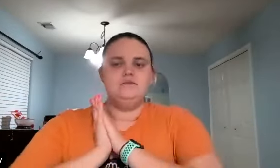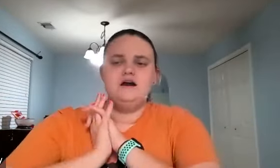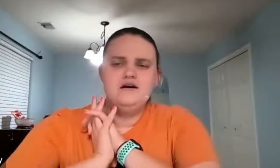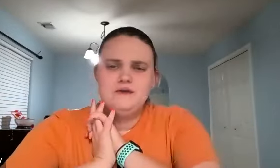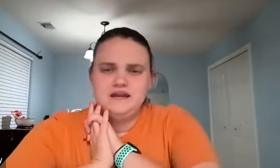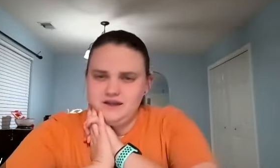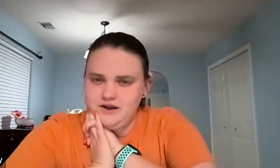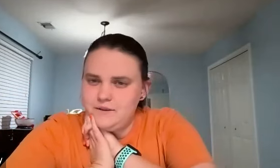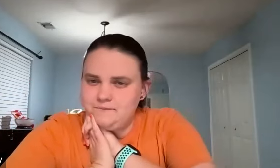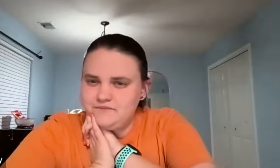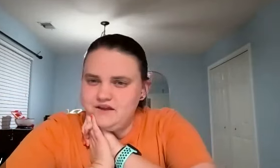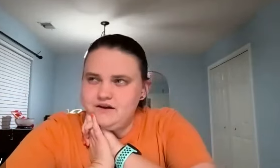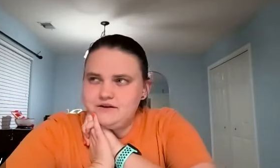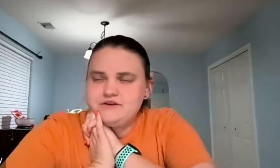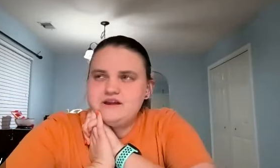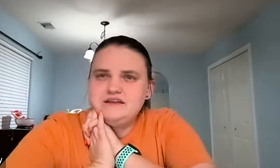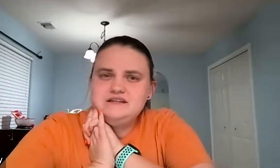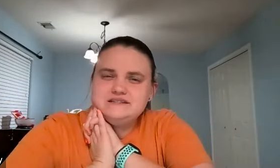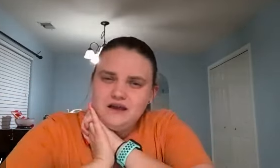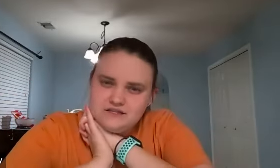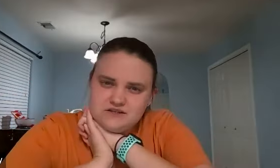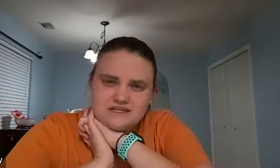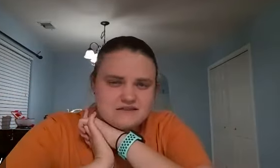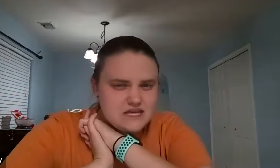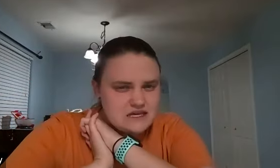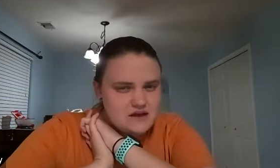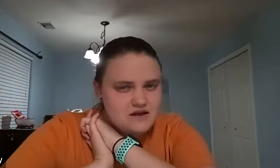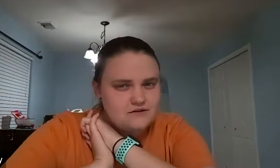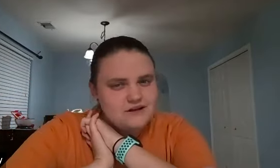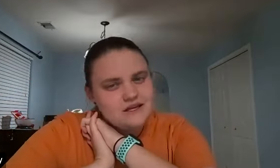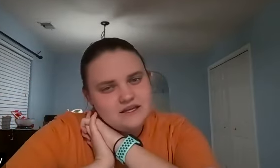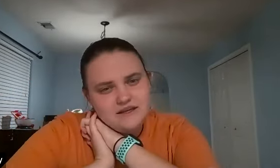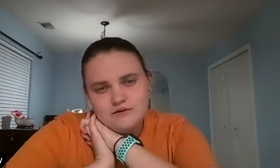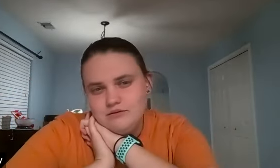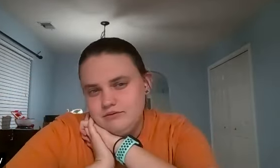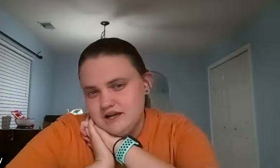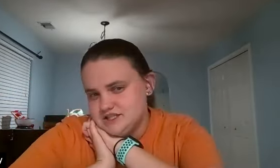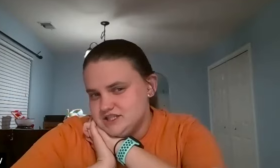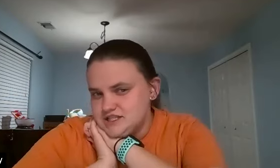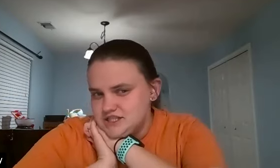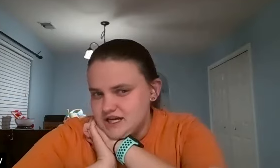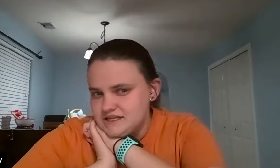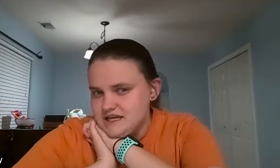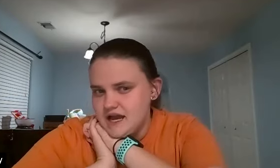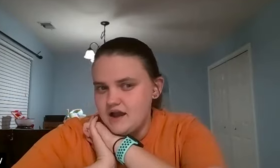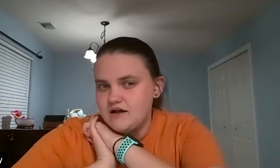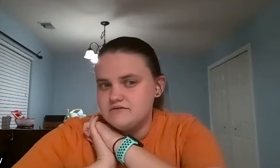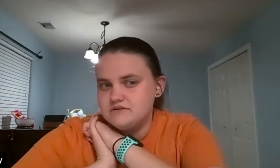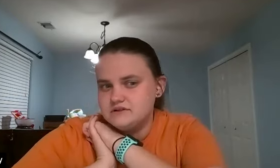but alrighty, are there any signs you guys can think of or any questions you guys have?